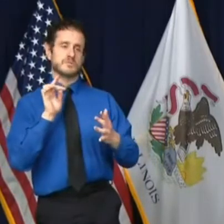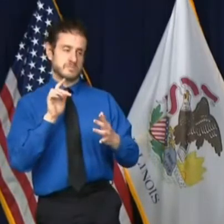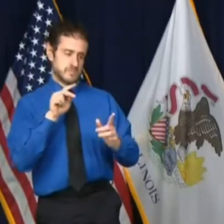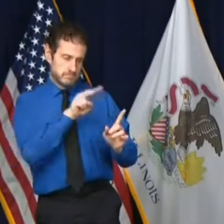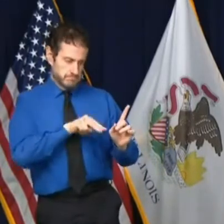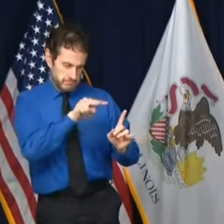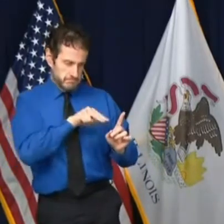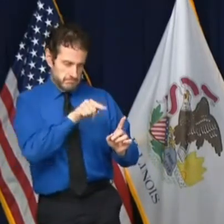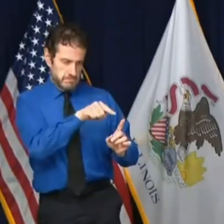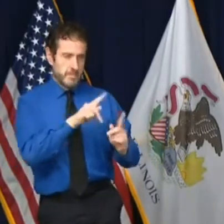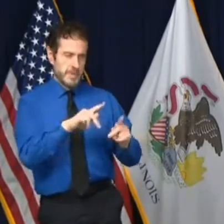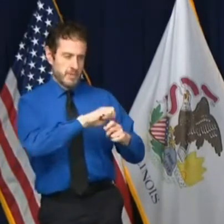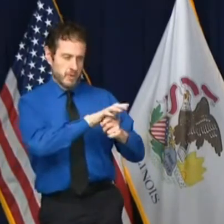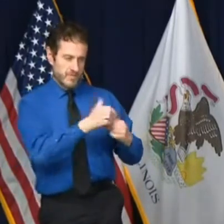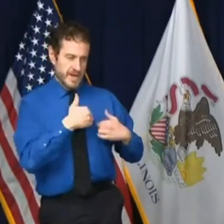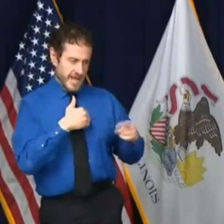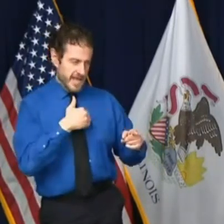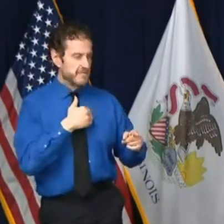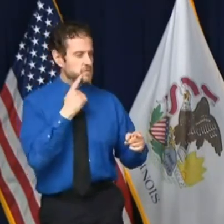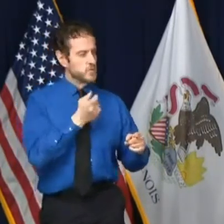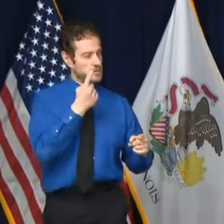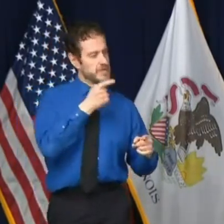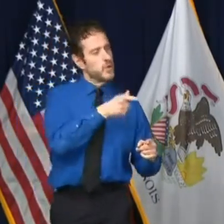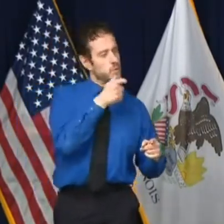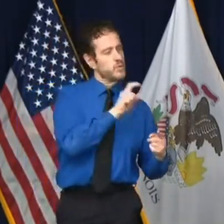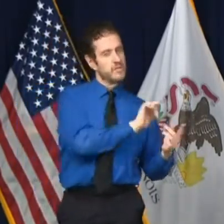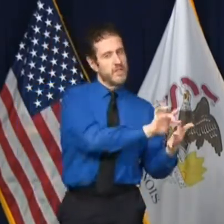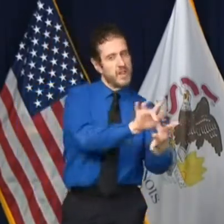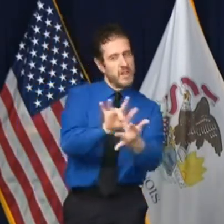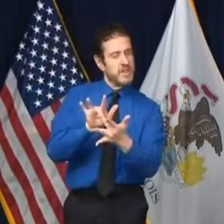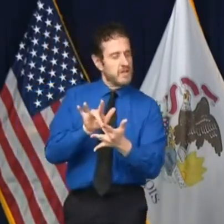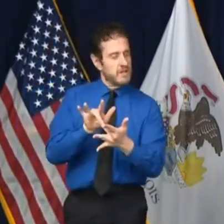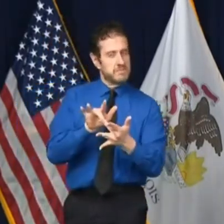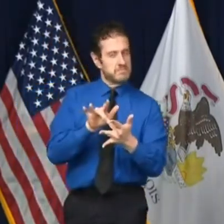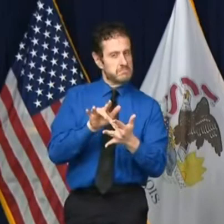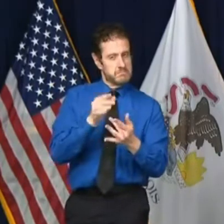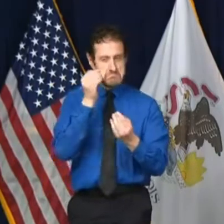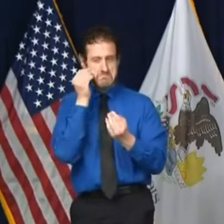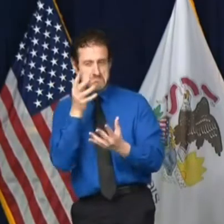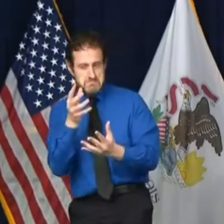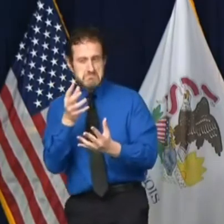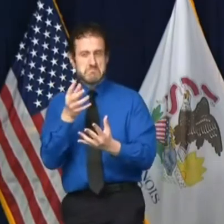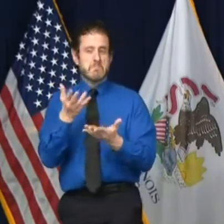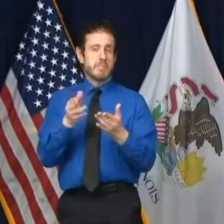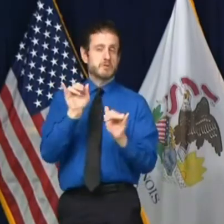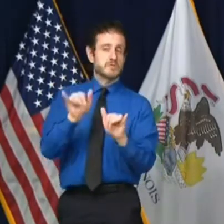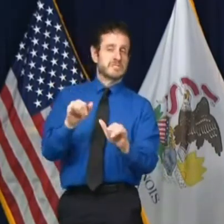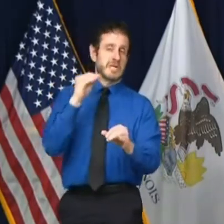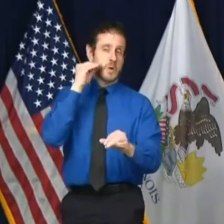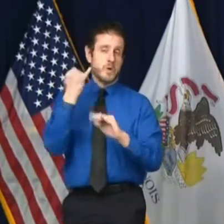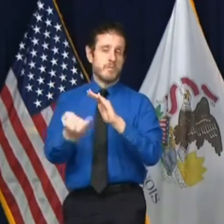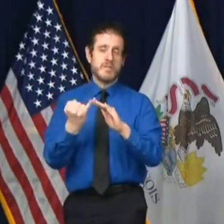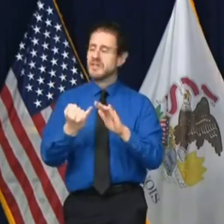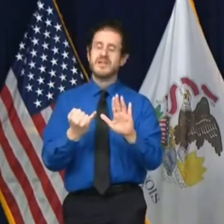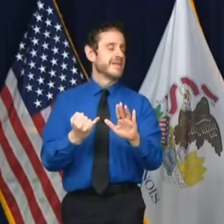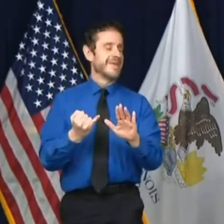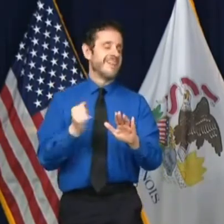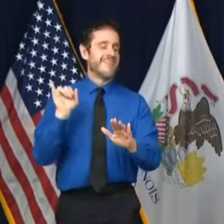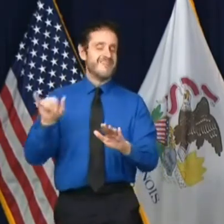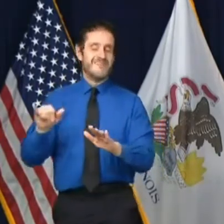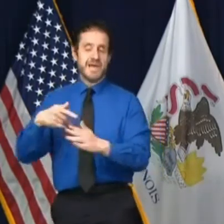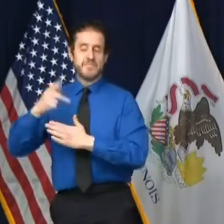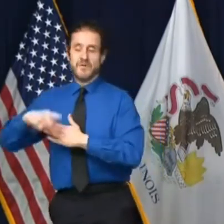up. Its completion is not a precondition to phases,